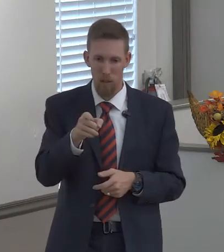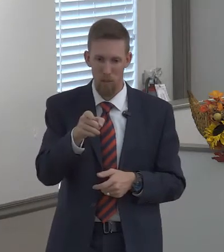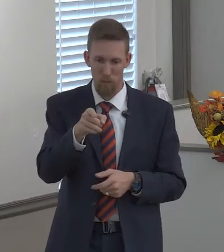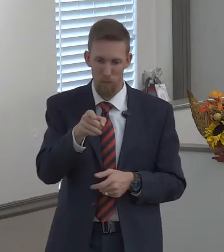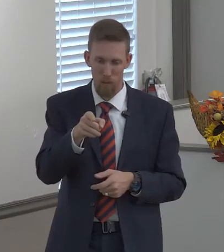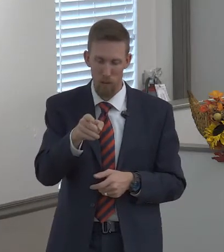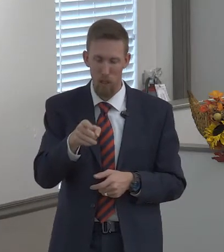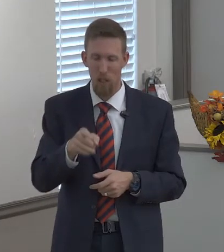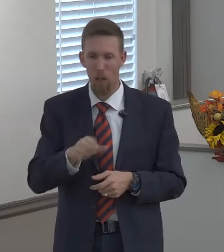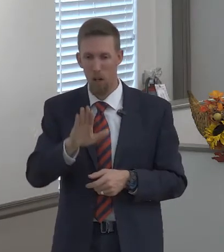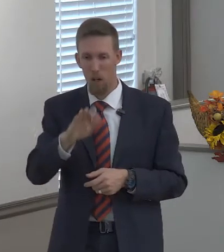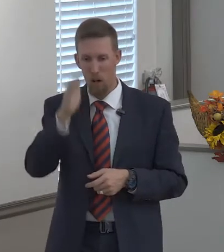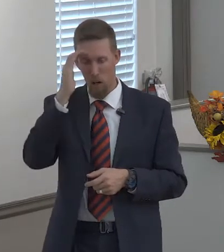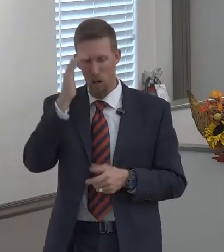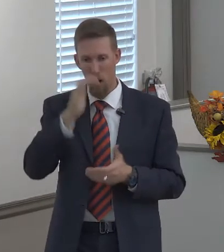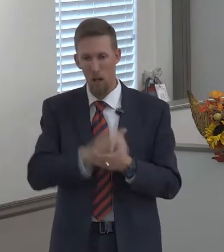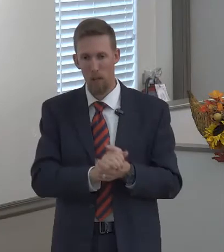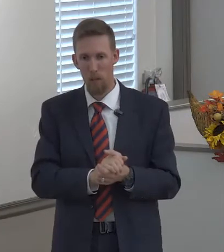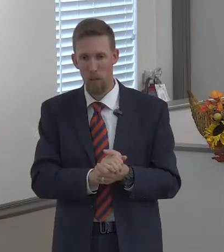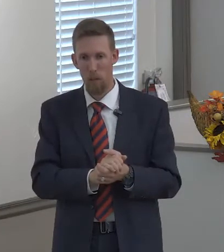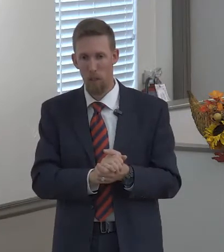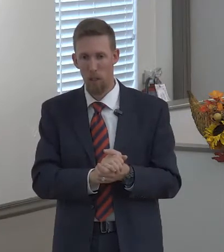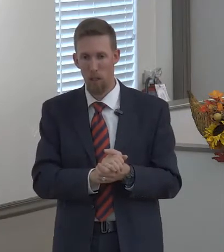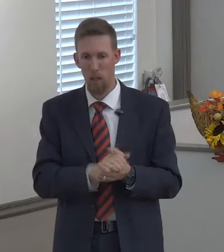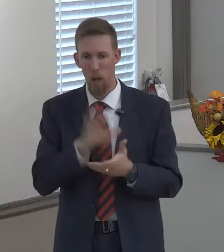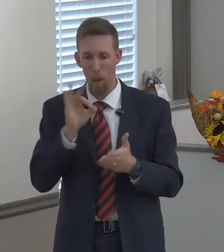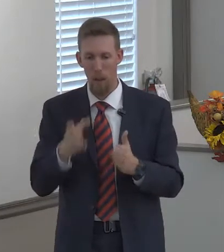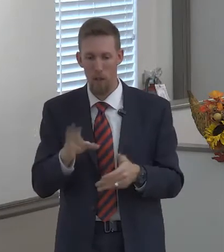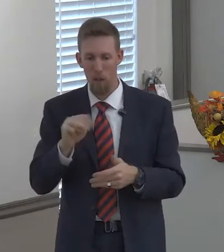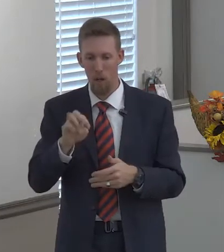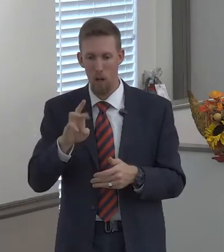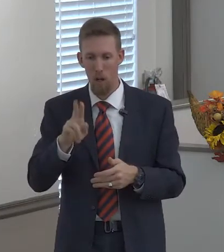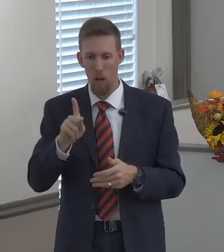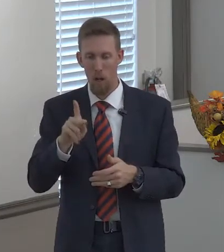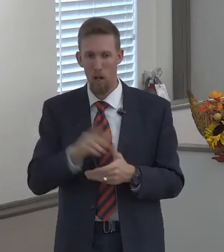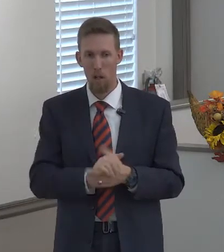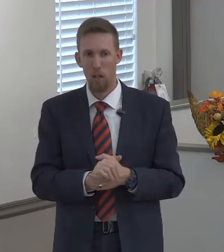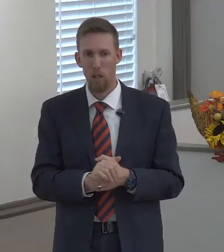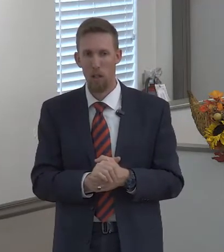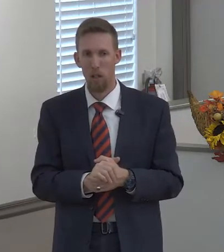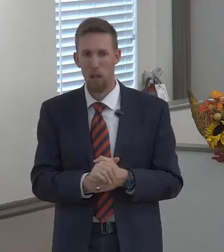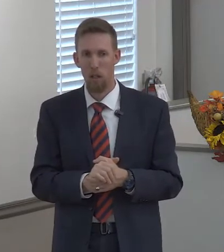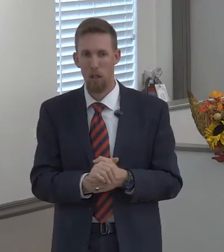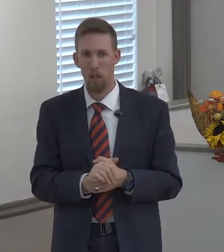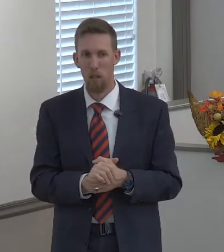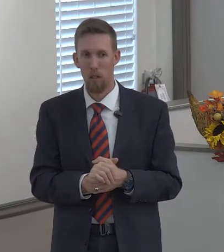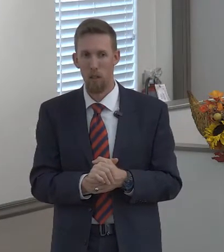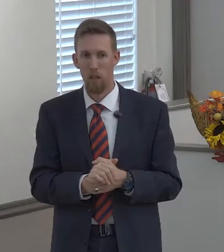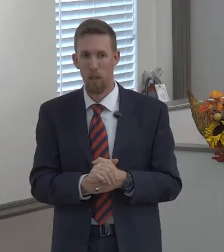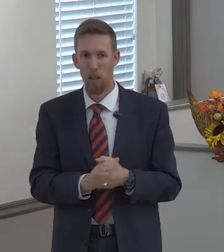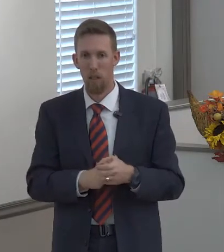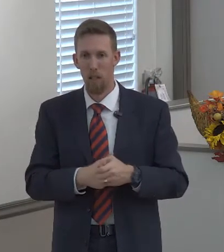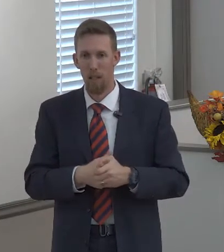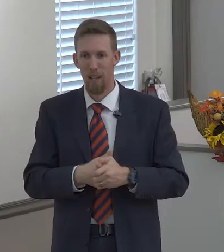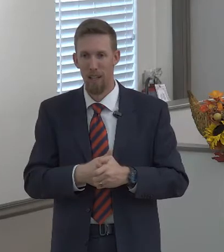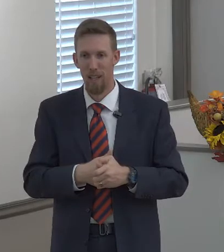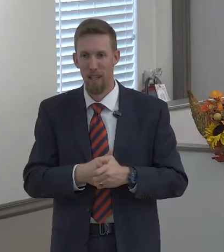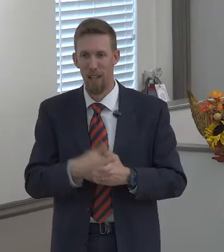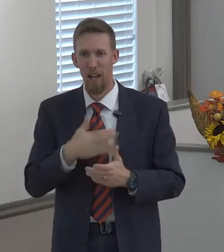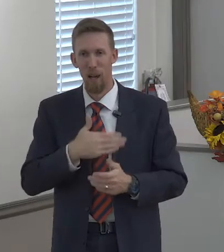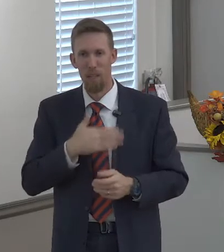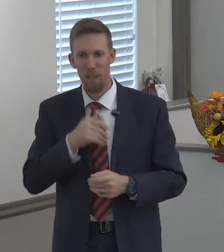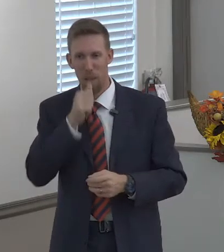gonna, when we were, I gotta say this because I'm sitting here looking at two ladies that had a profound effect on two young